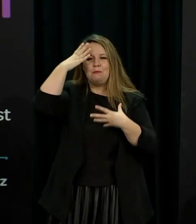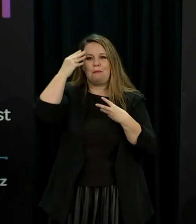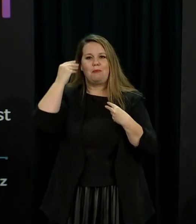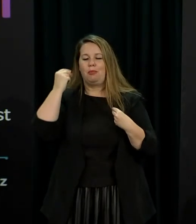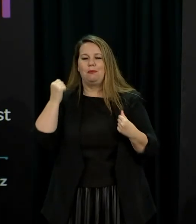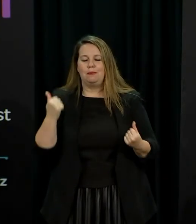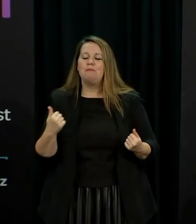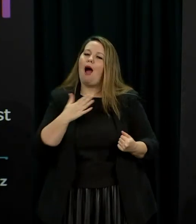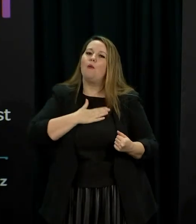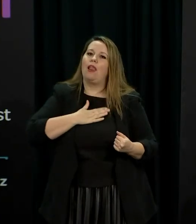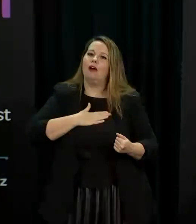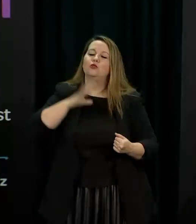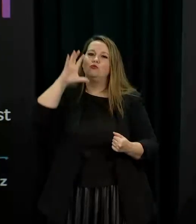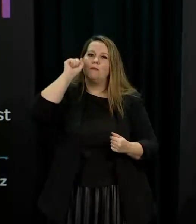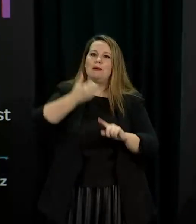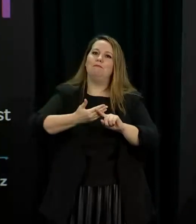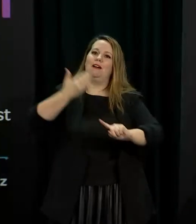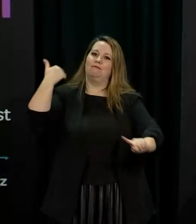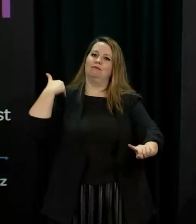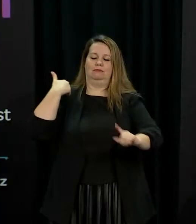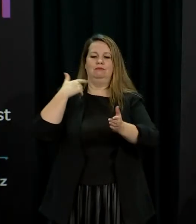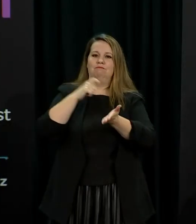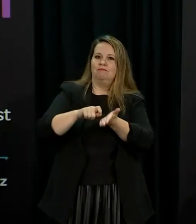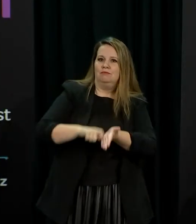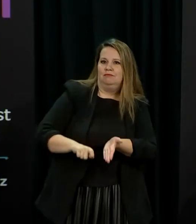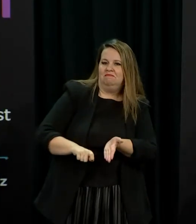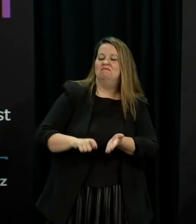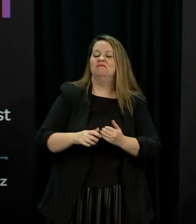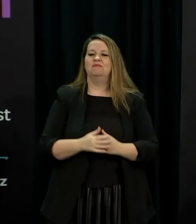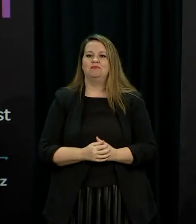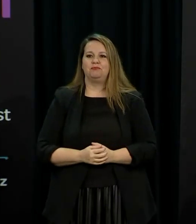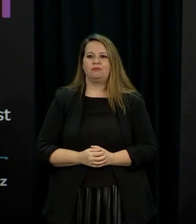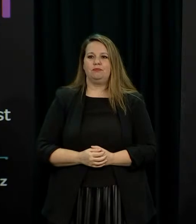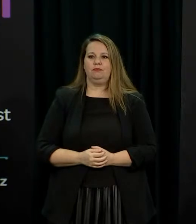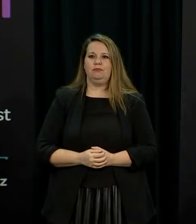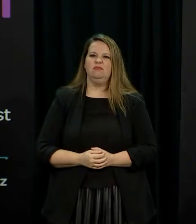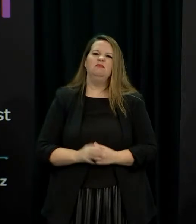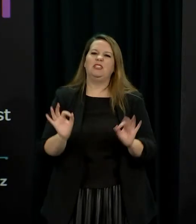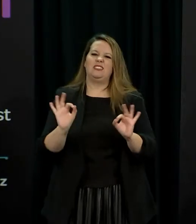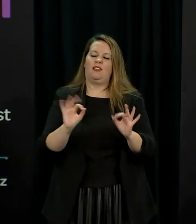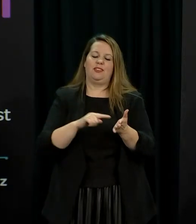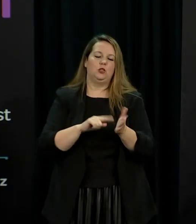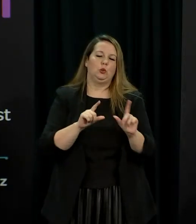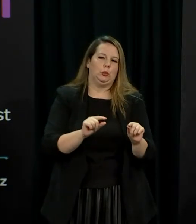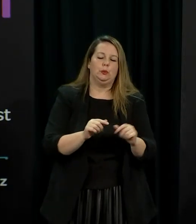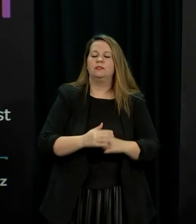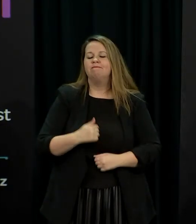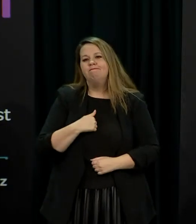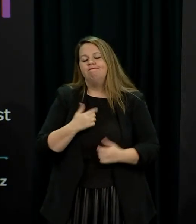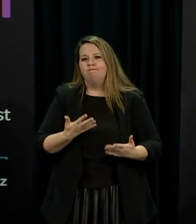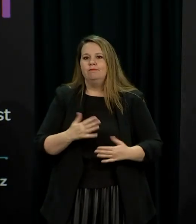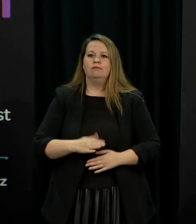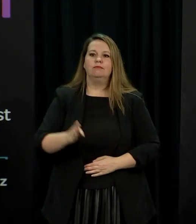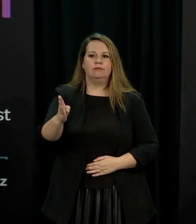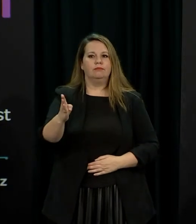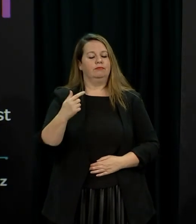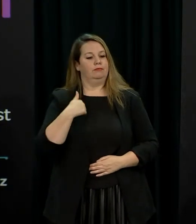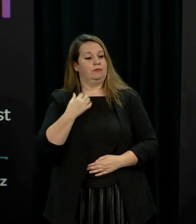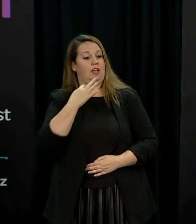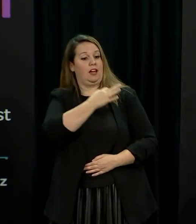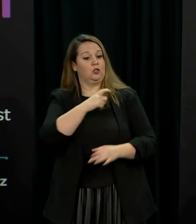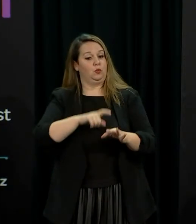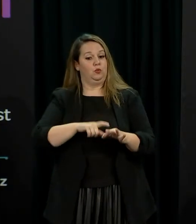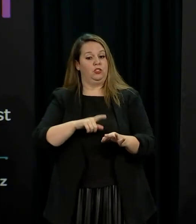a moment that, you say, talk about the weight that was on your shoulders. Is there a moment that stands out for